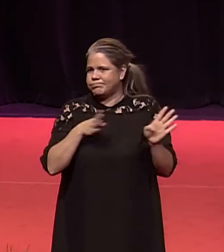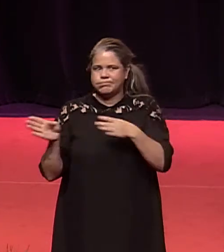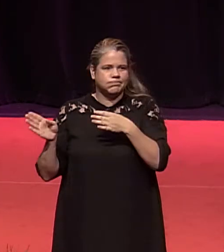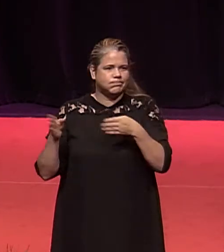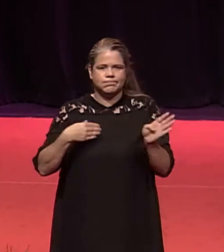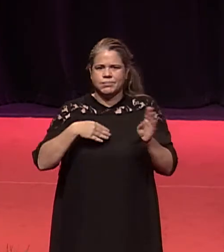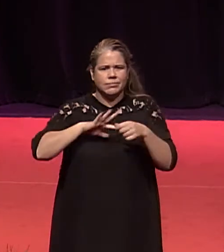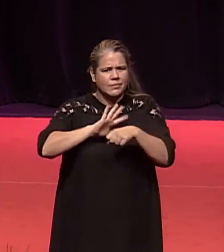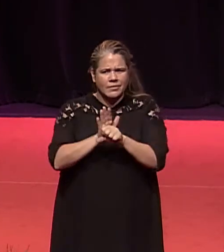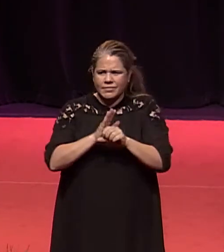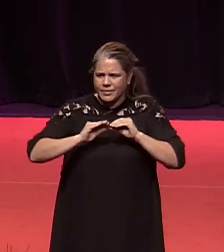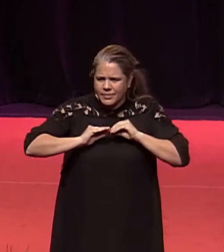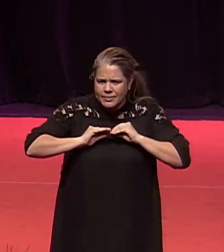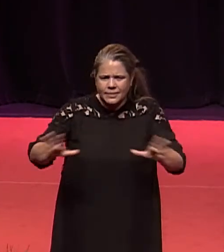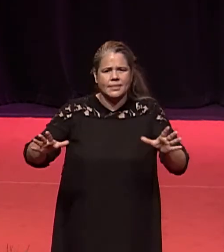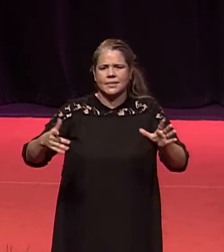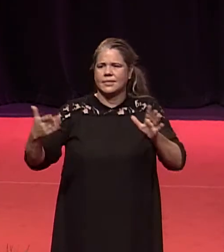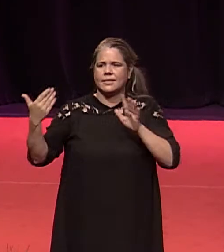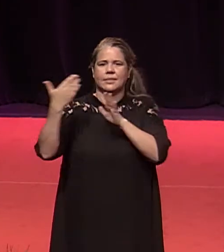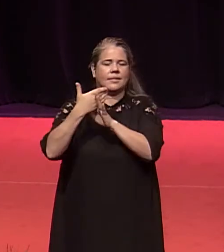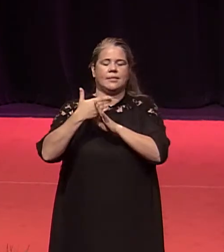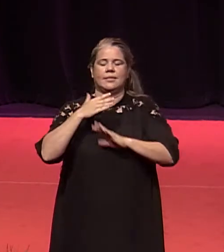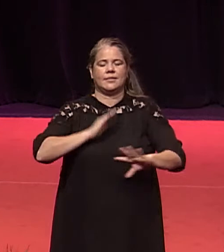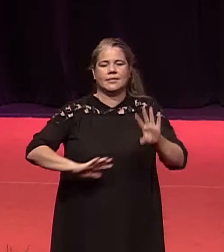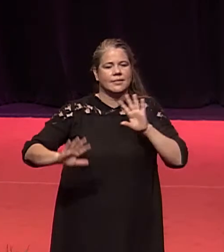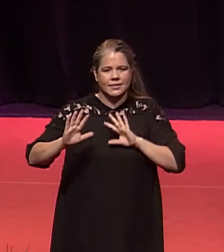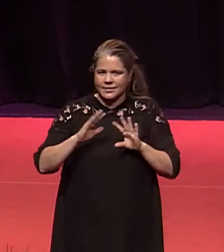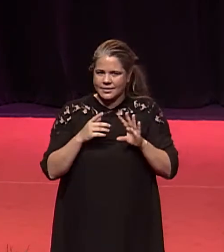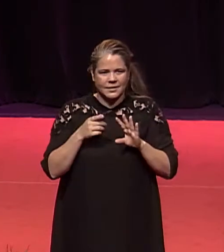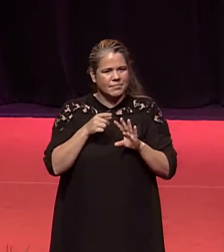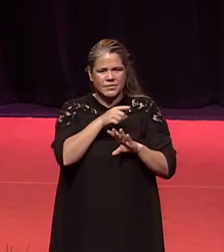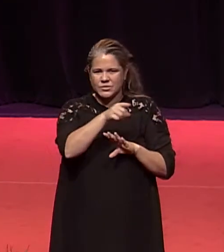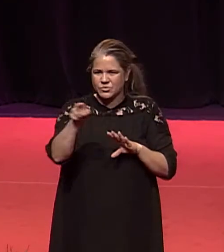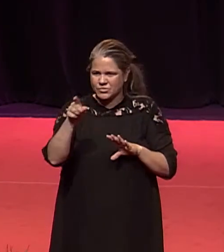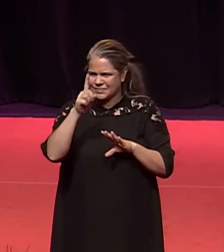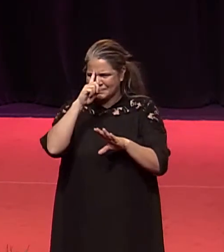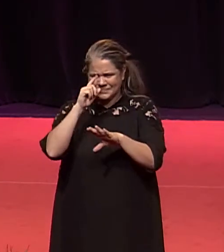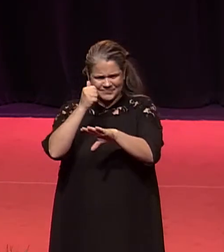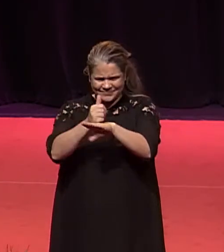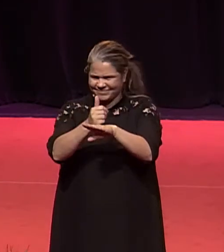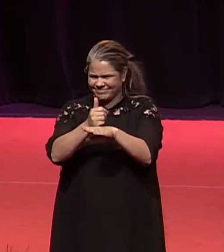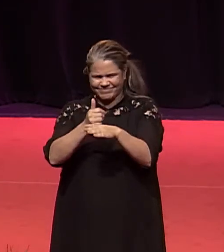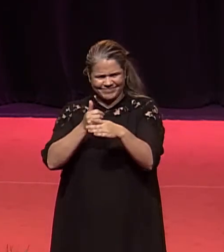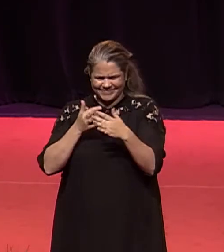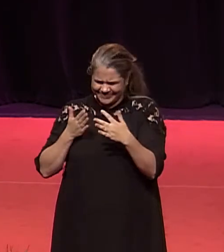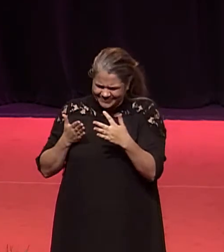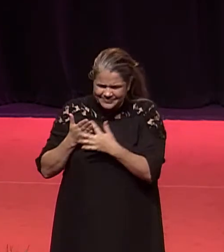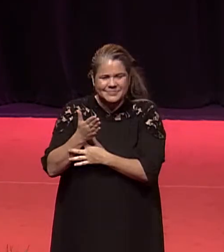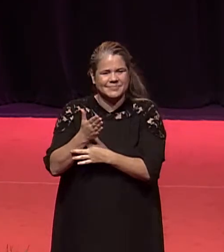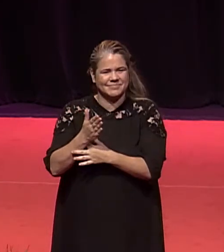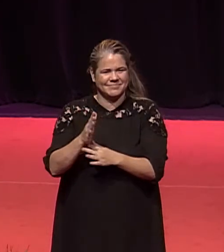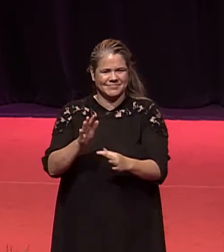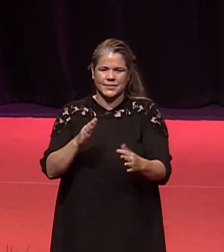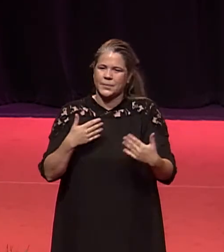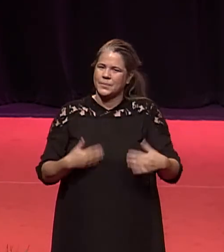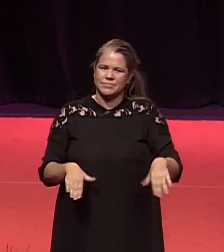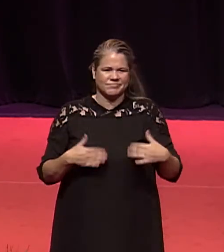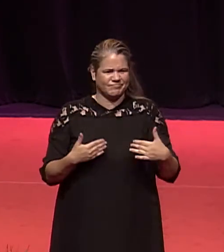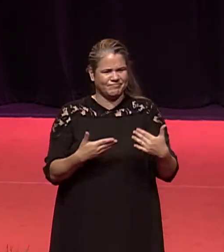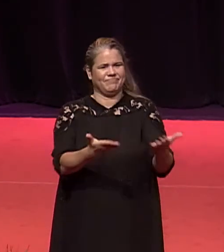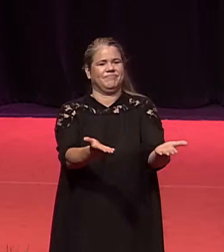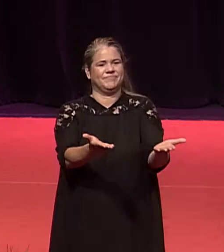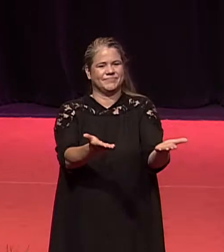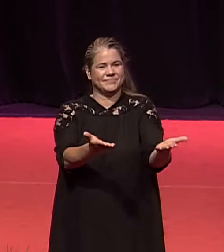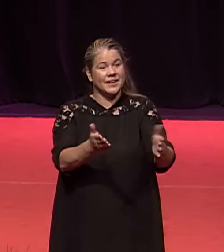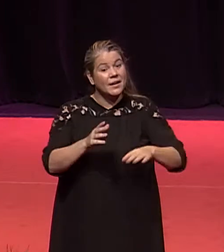that COVID-19 has placed on your lives, you have my sincere admiration. There is no other class